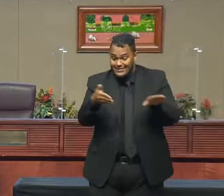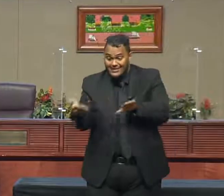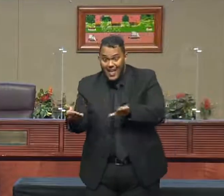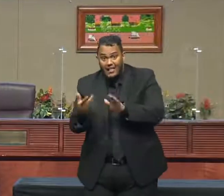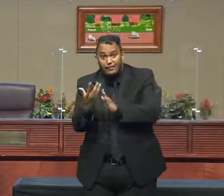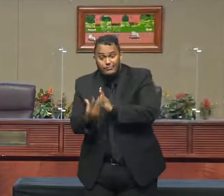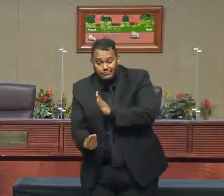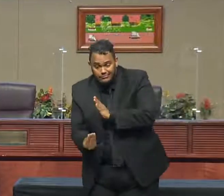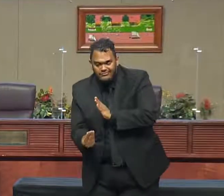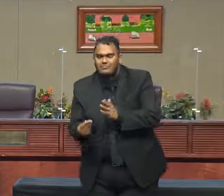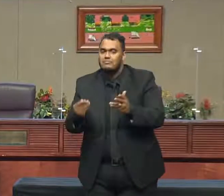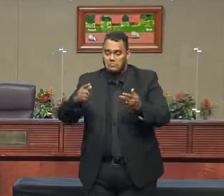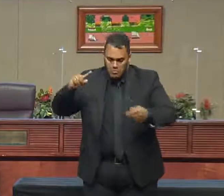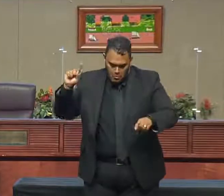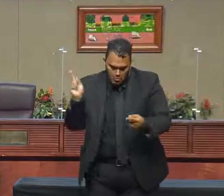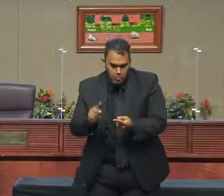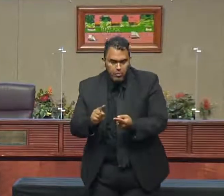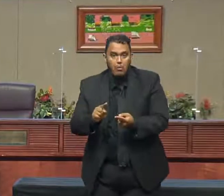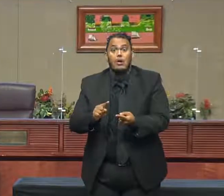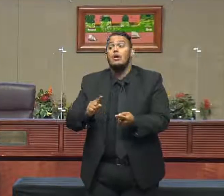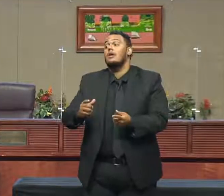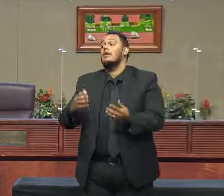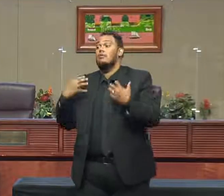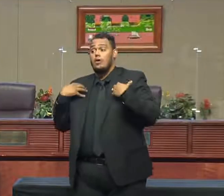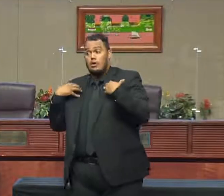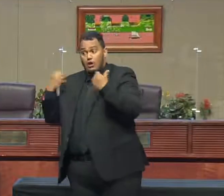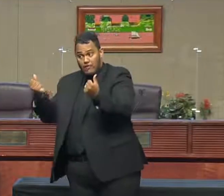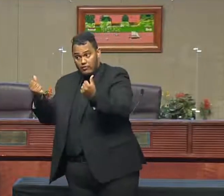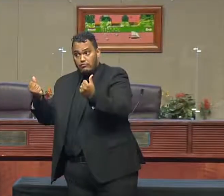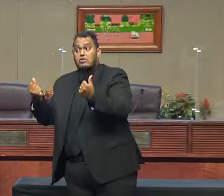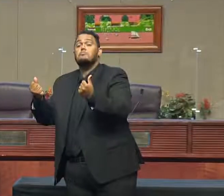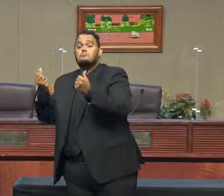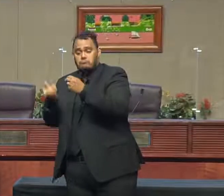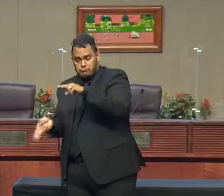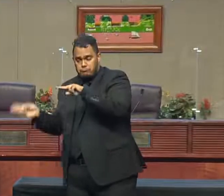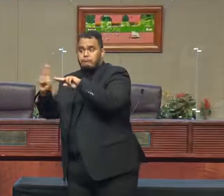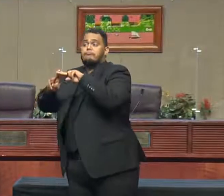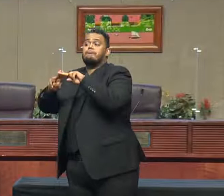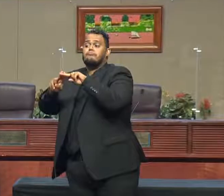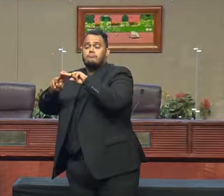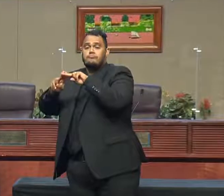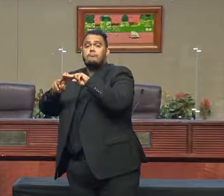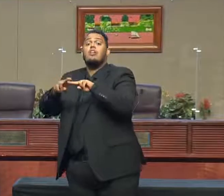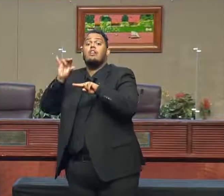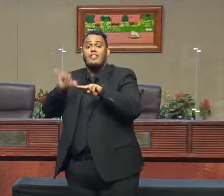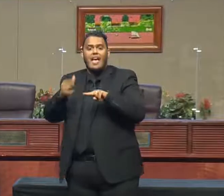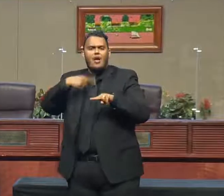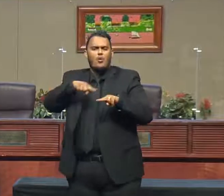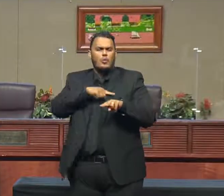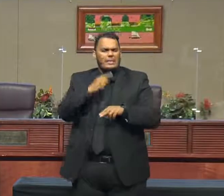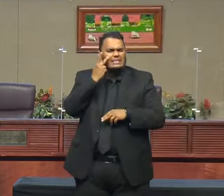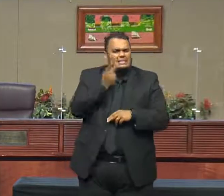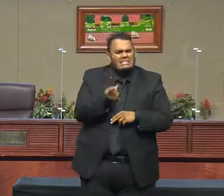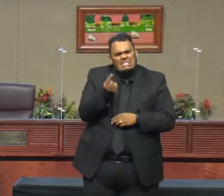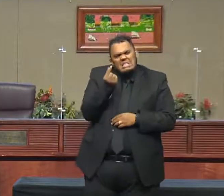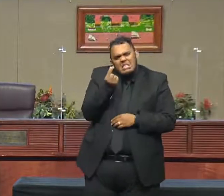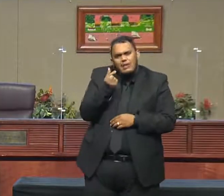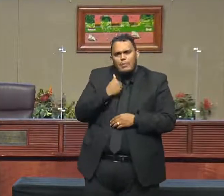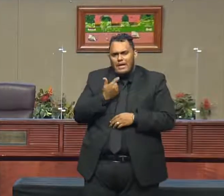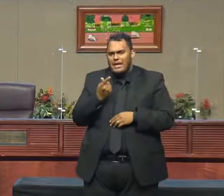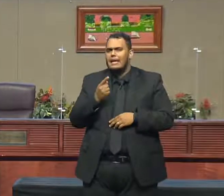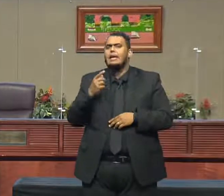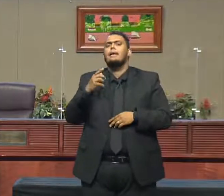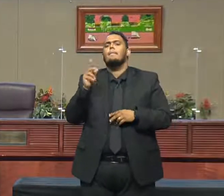bit. We also last week saw at some point a little bit of an increase on ER visits for COVID-19-like